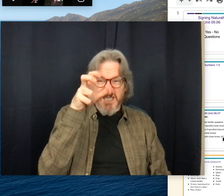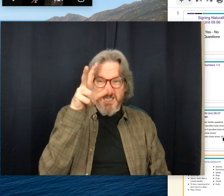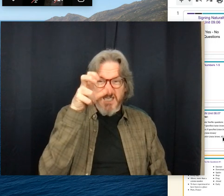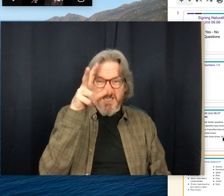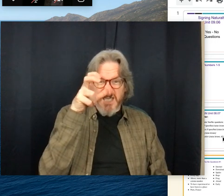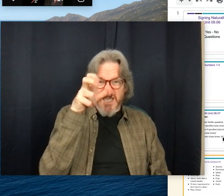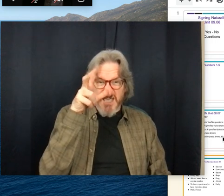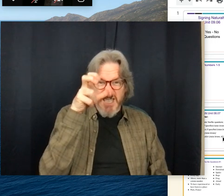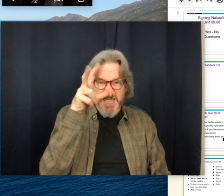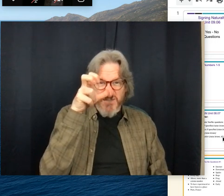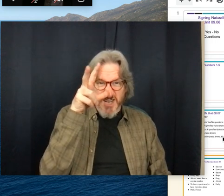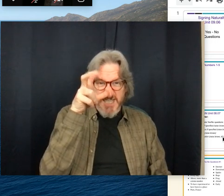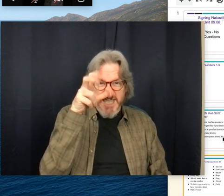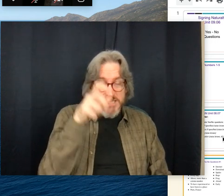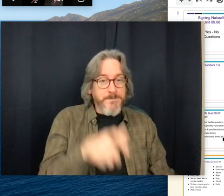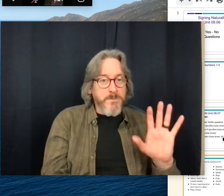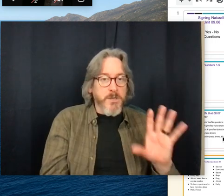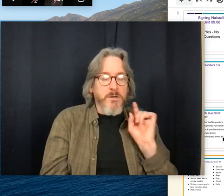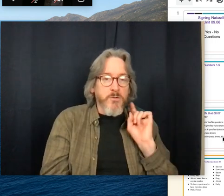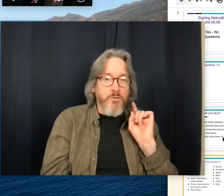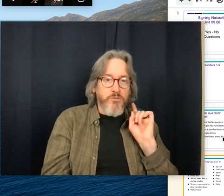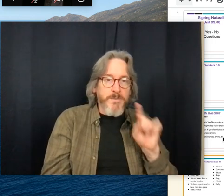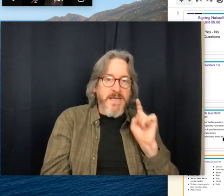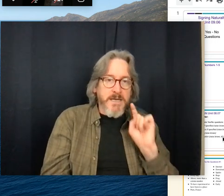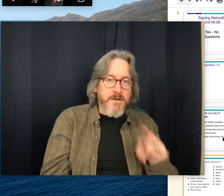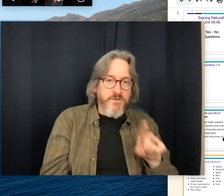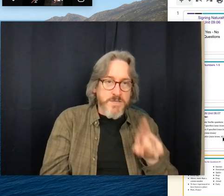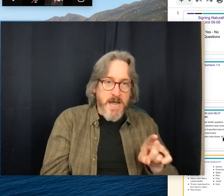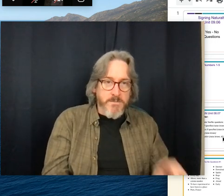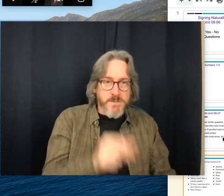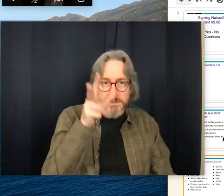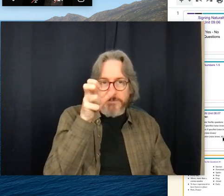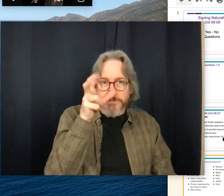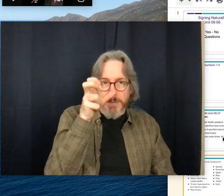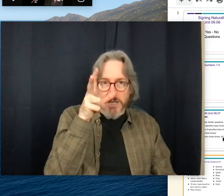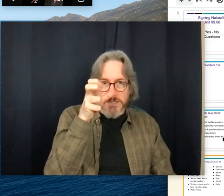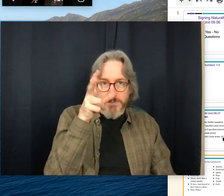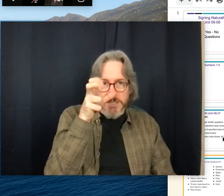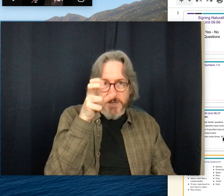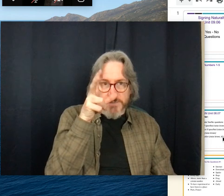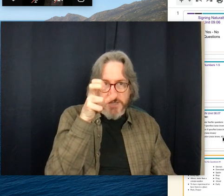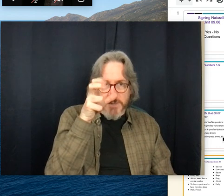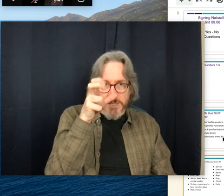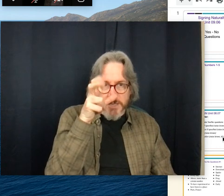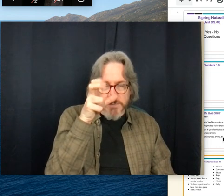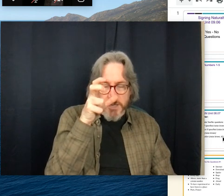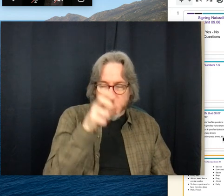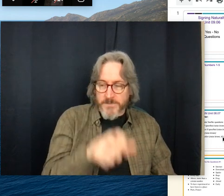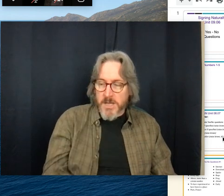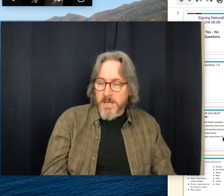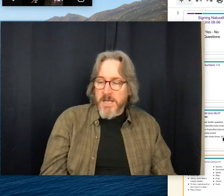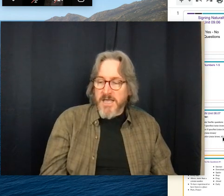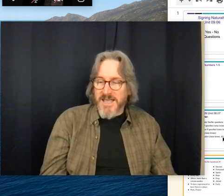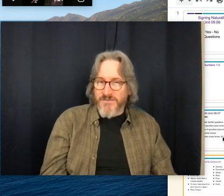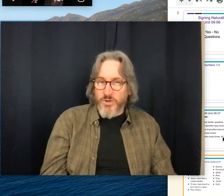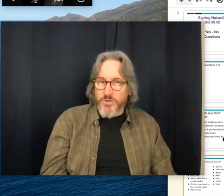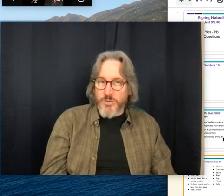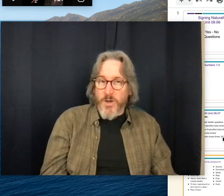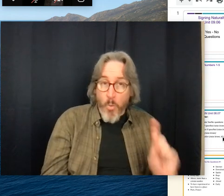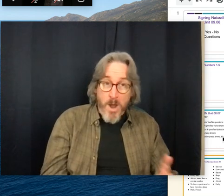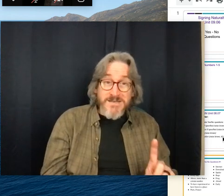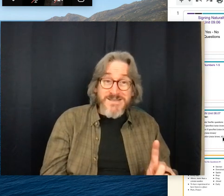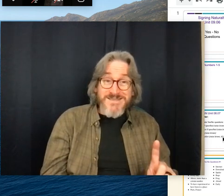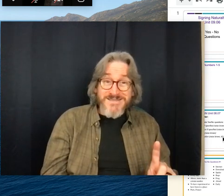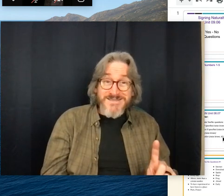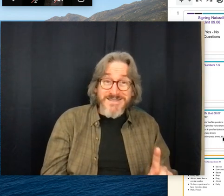Bugs, this is for insects, repeated a few times. Bugs, bugs, bugs, bugs, bugs, bugs, bugs. If you do